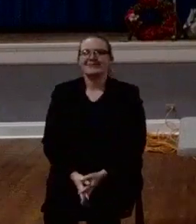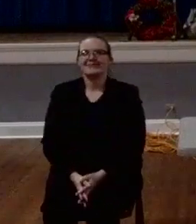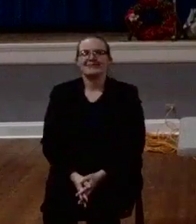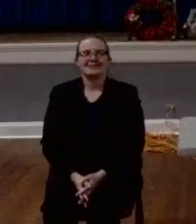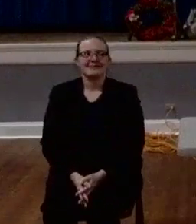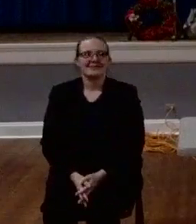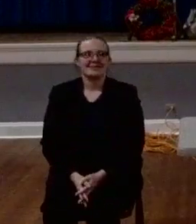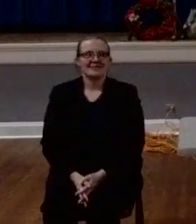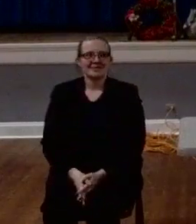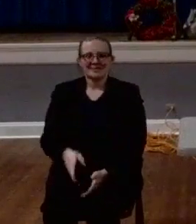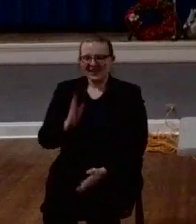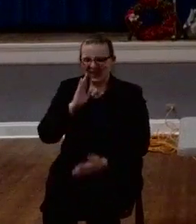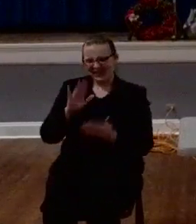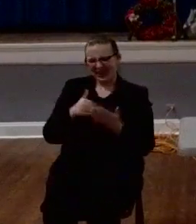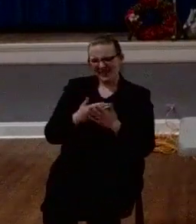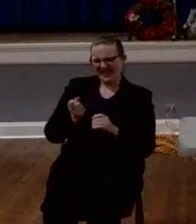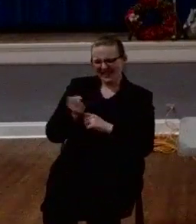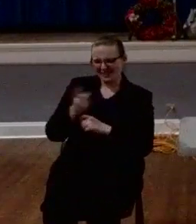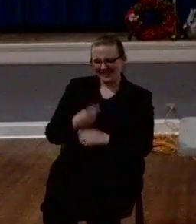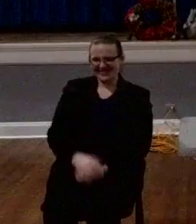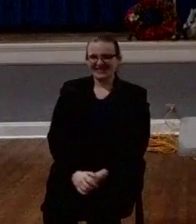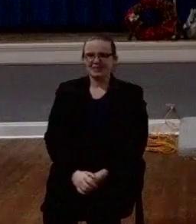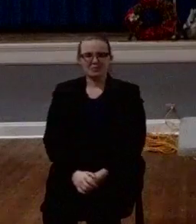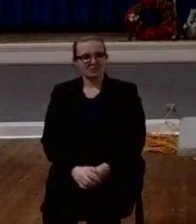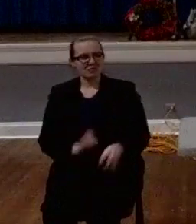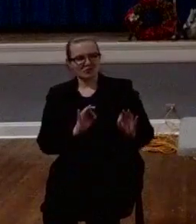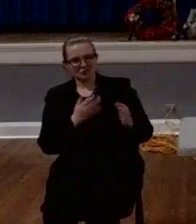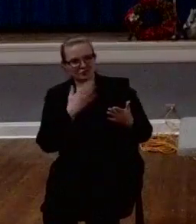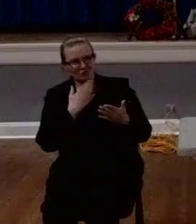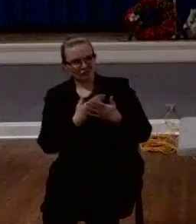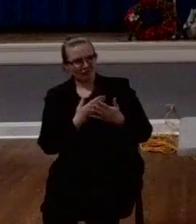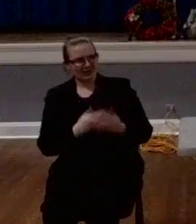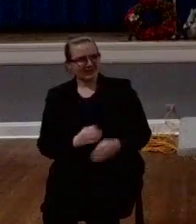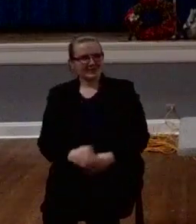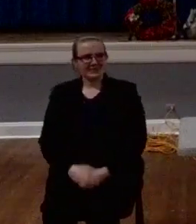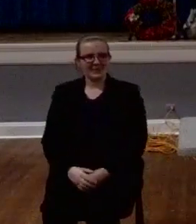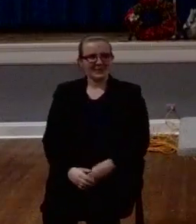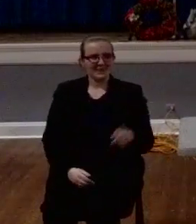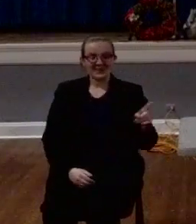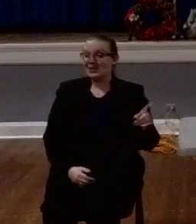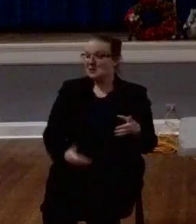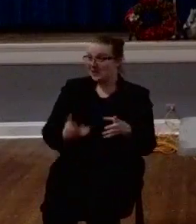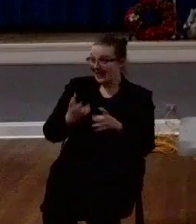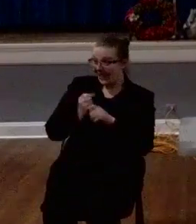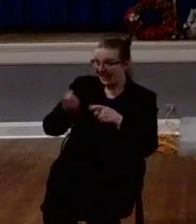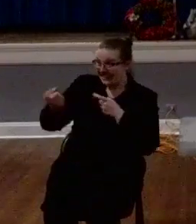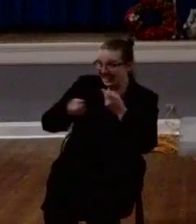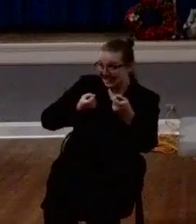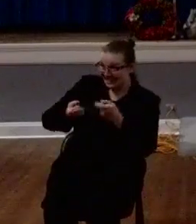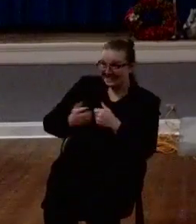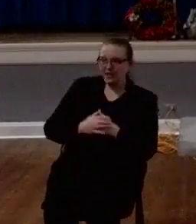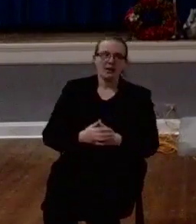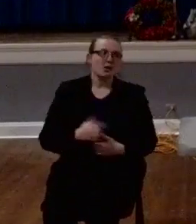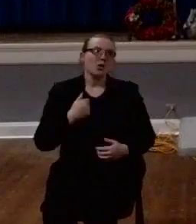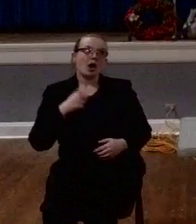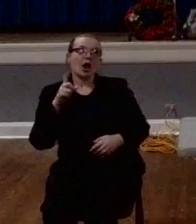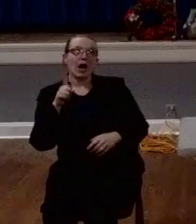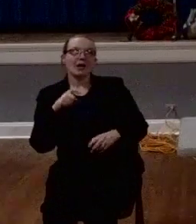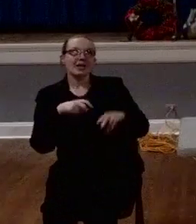Be there by next year. You're doing good. Get you some skates, baby. Oh, sure, that's exactly what I need, a